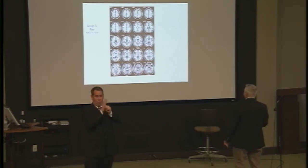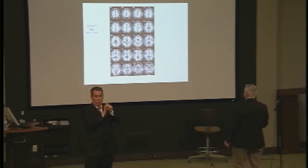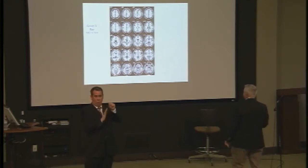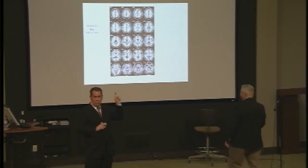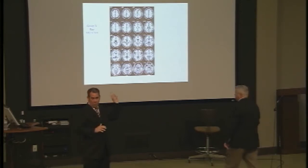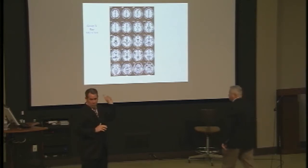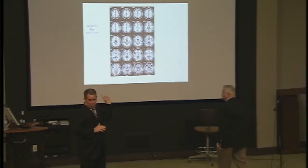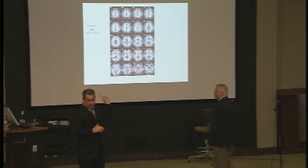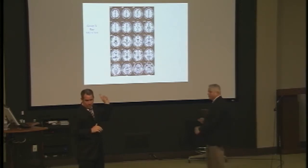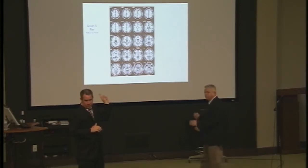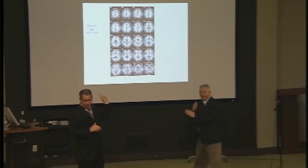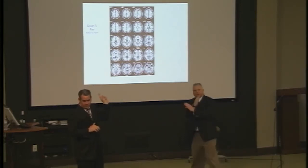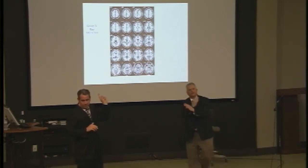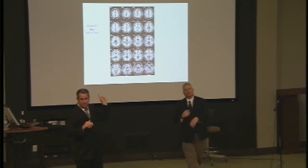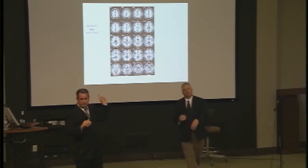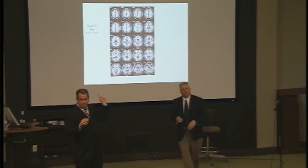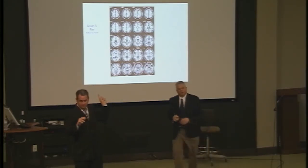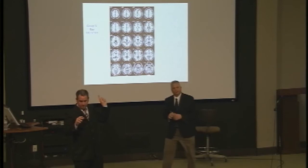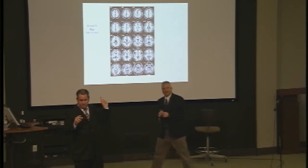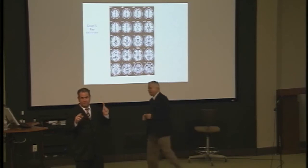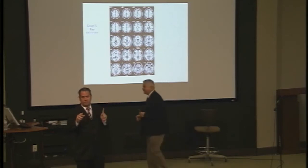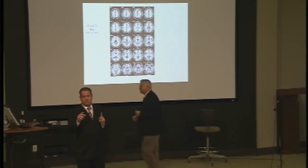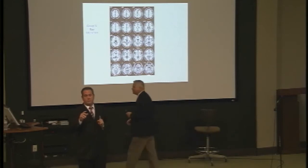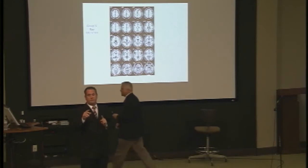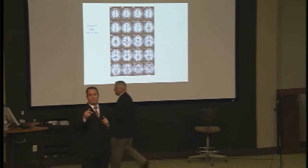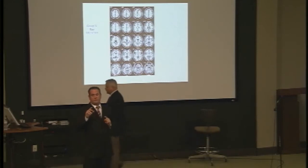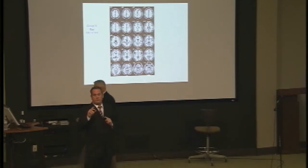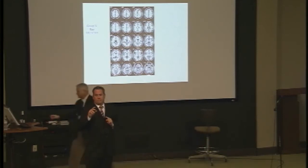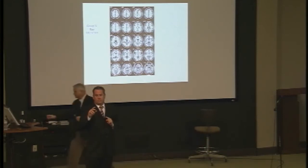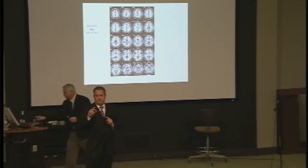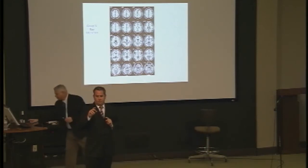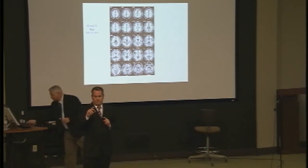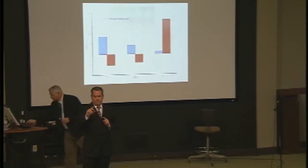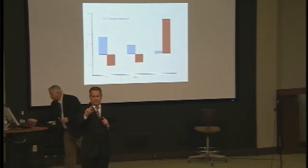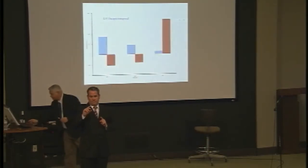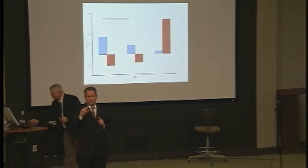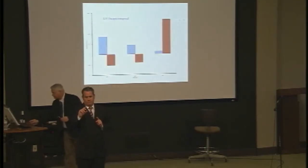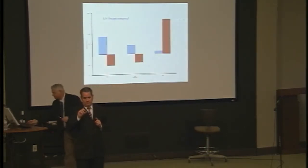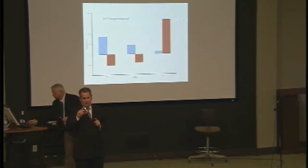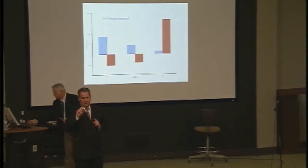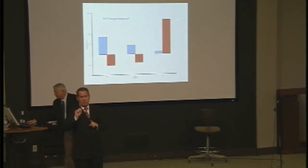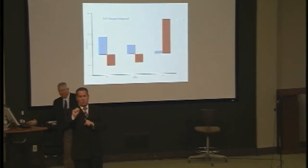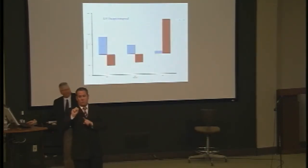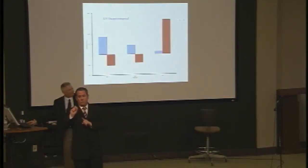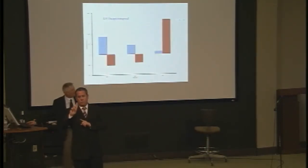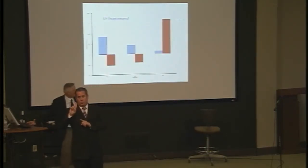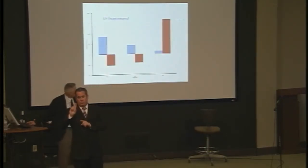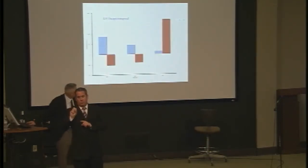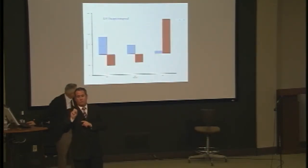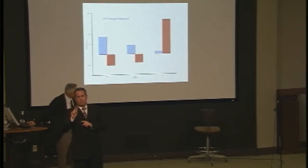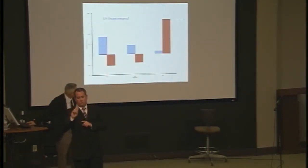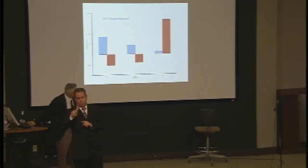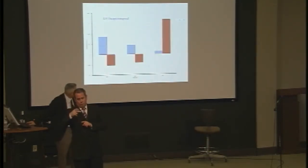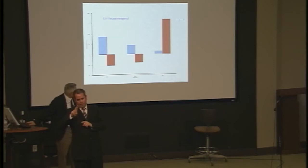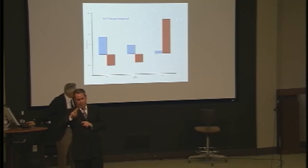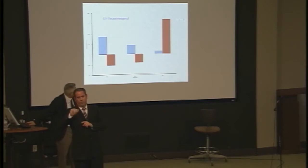visual word form area, we have a disordinal interaction, and it looks like this. Oh my